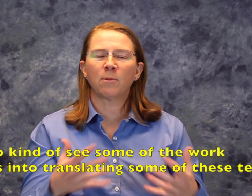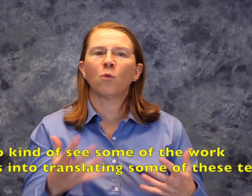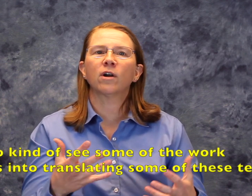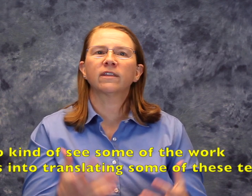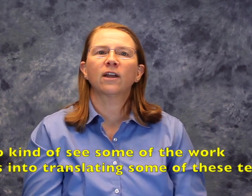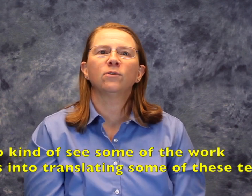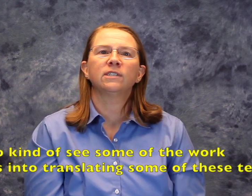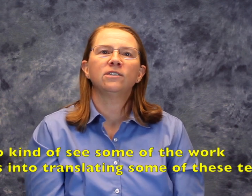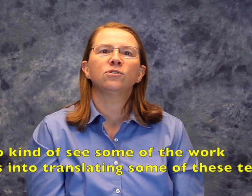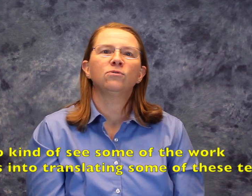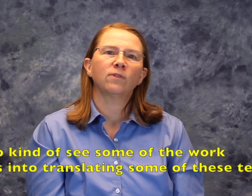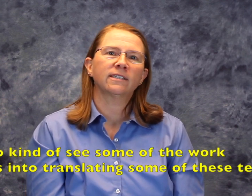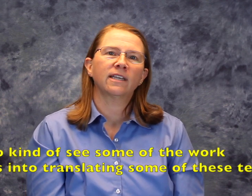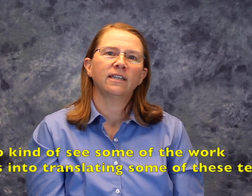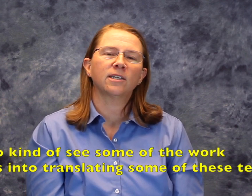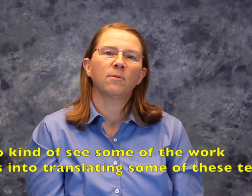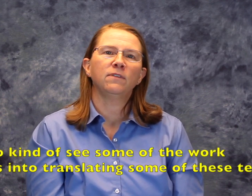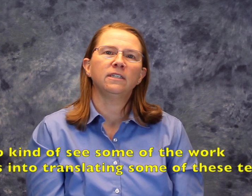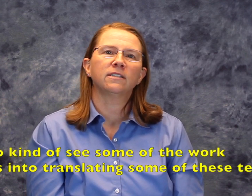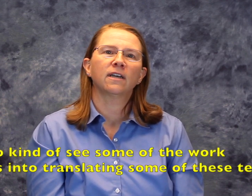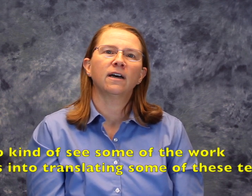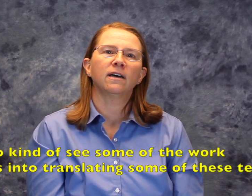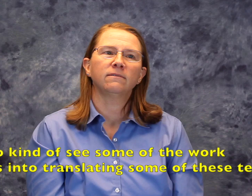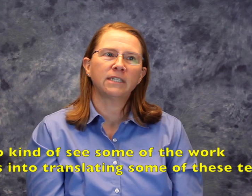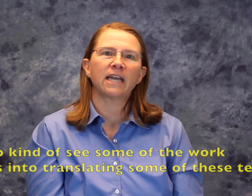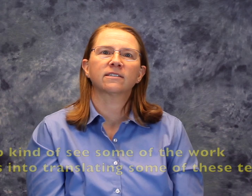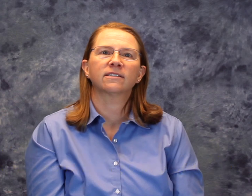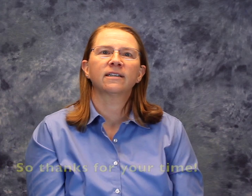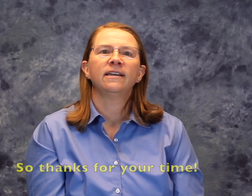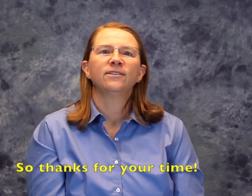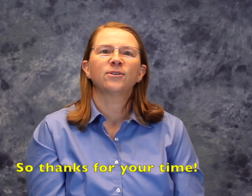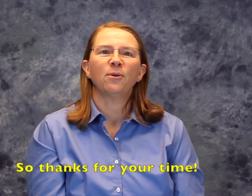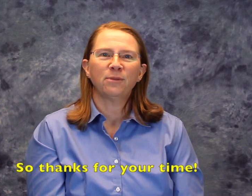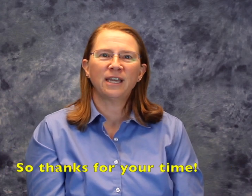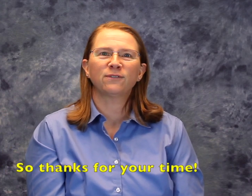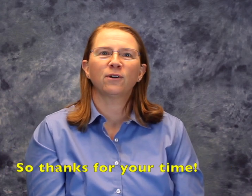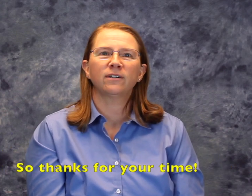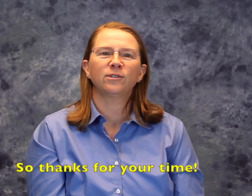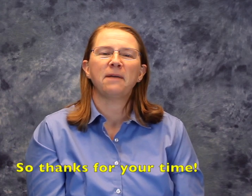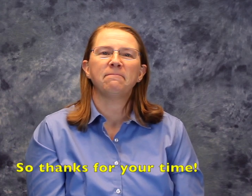work that goes into translating some of these texts. So thanks for your time.